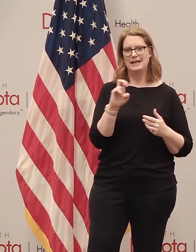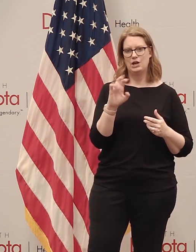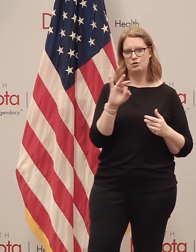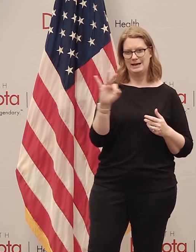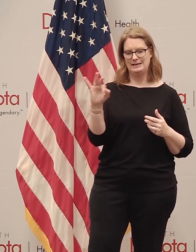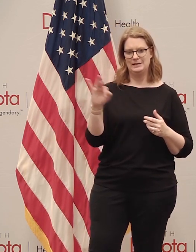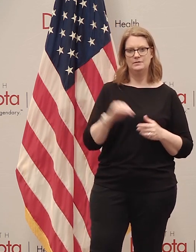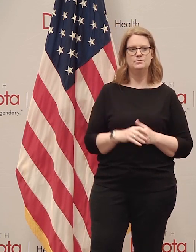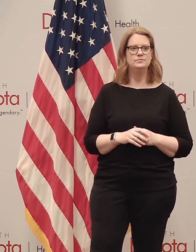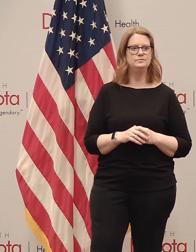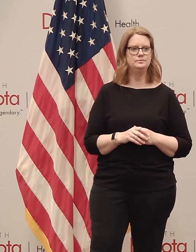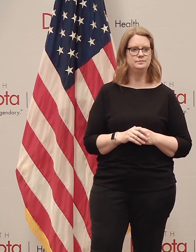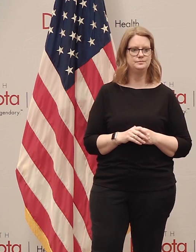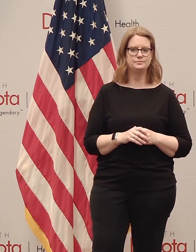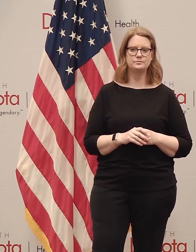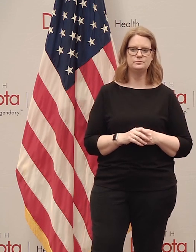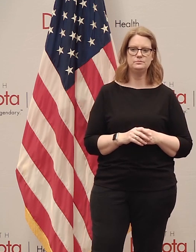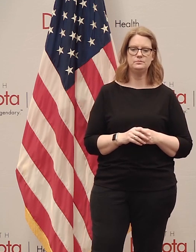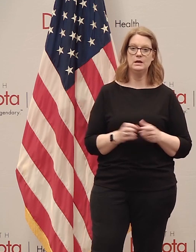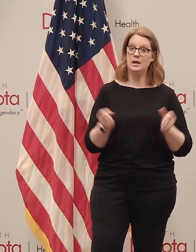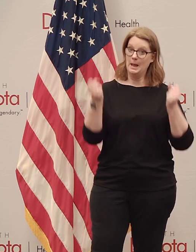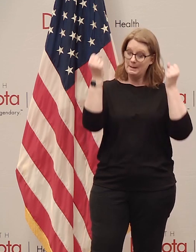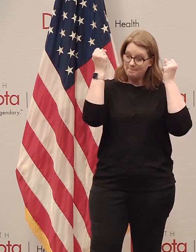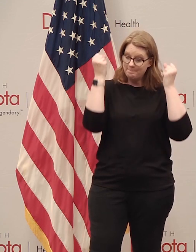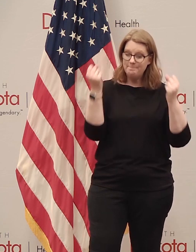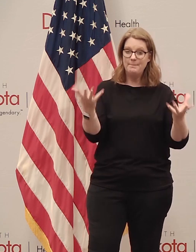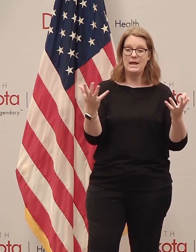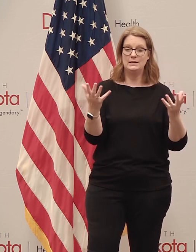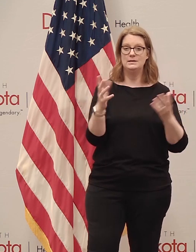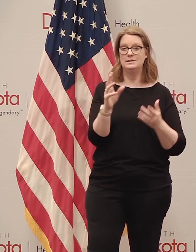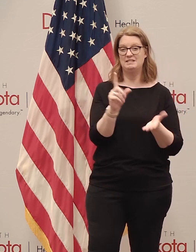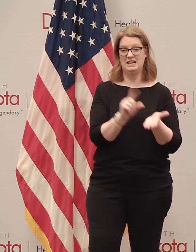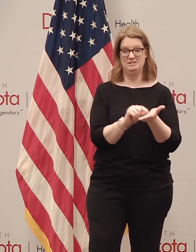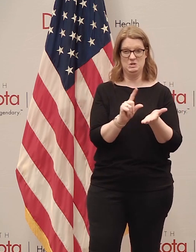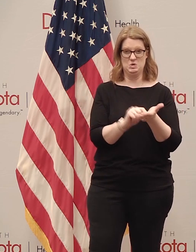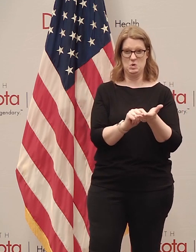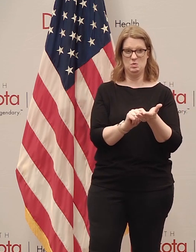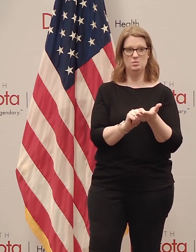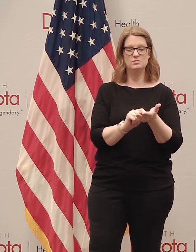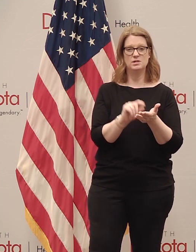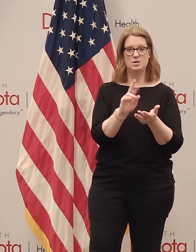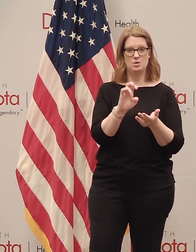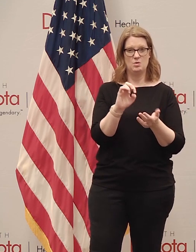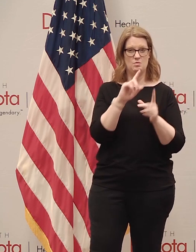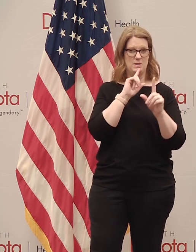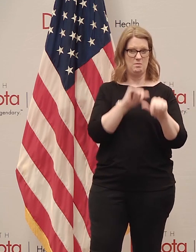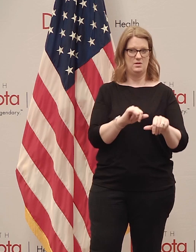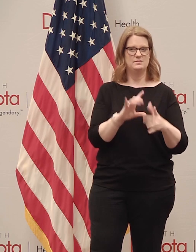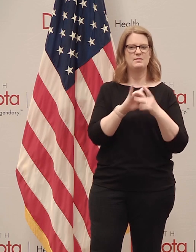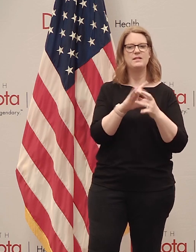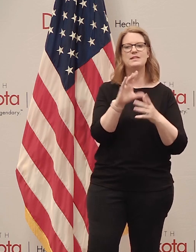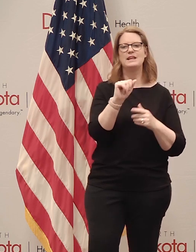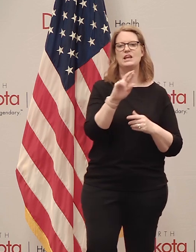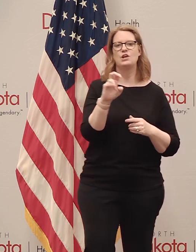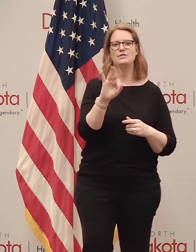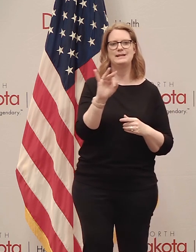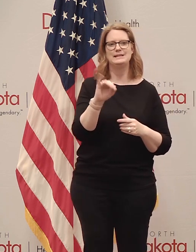CARE-19. There's been a series of media reports that came out yesterday and this morning about the CARE-19 tracing